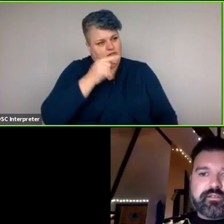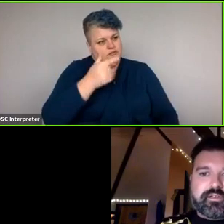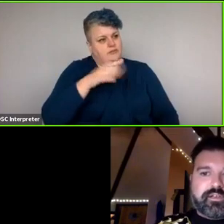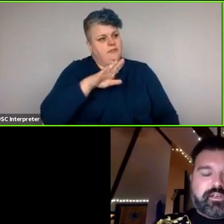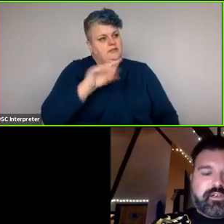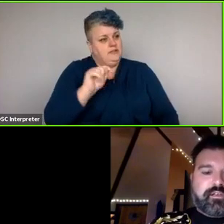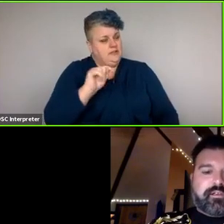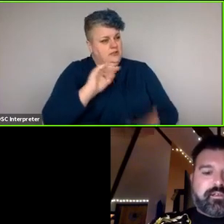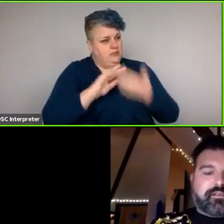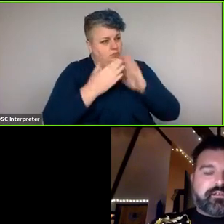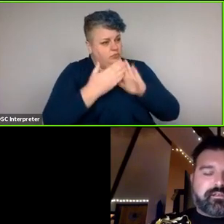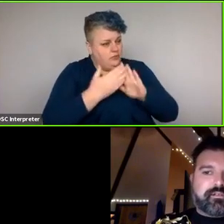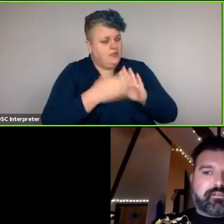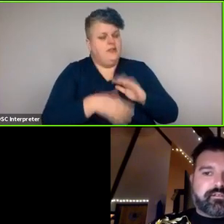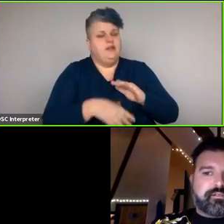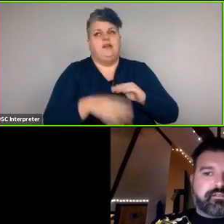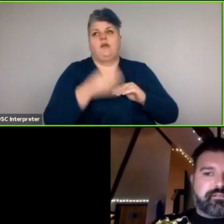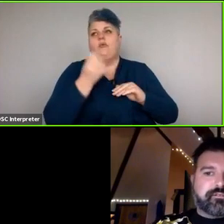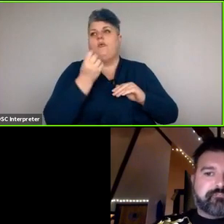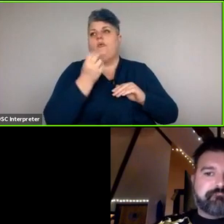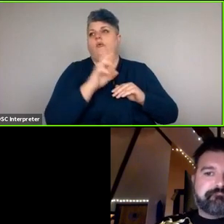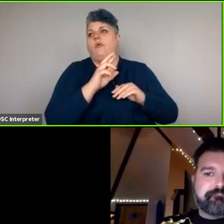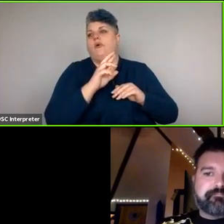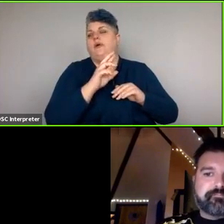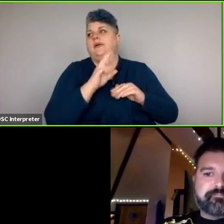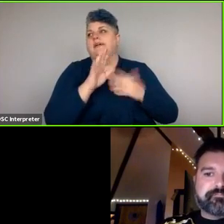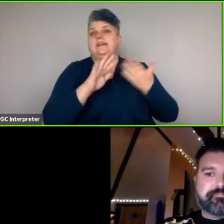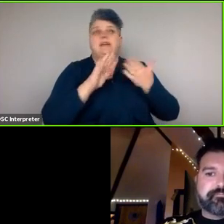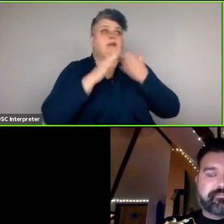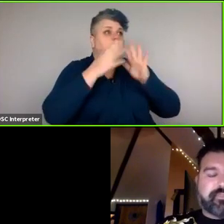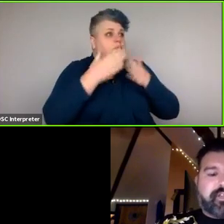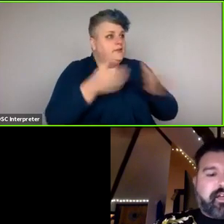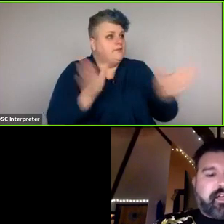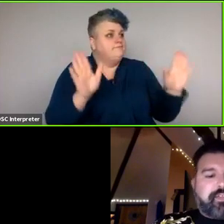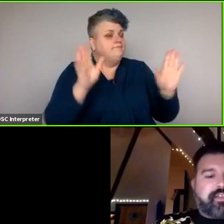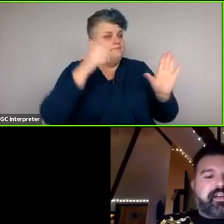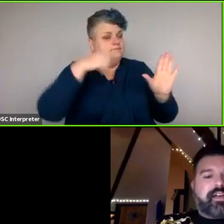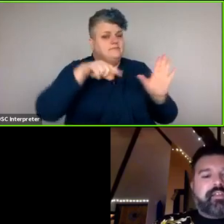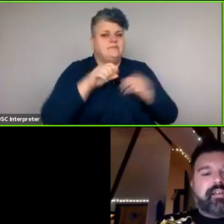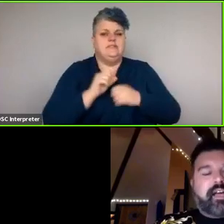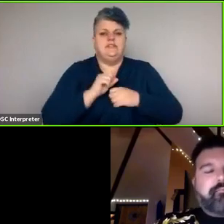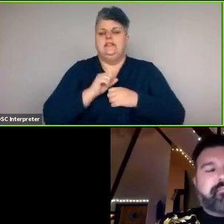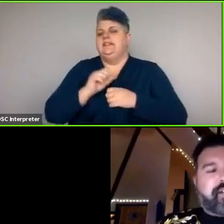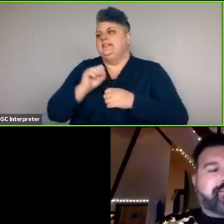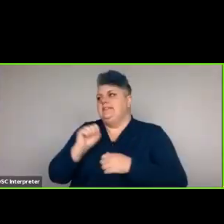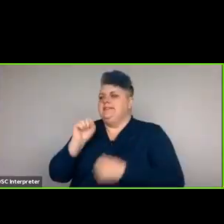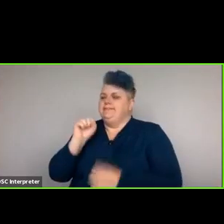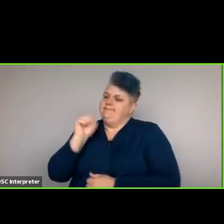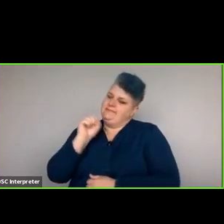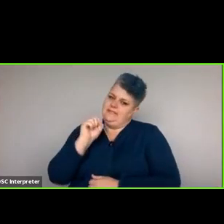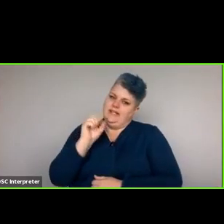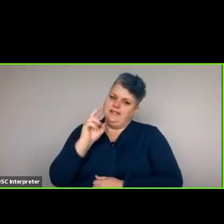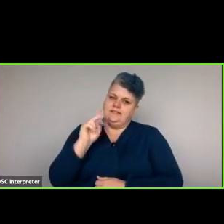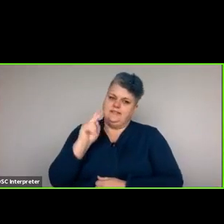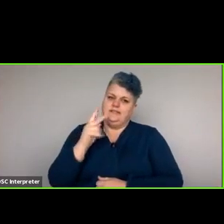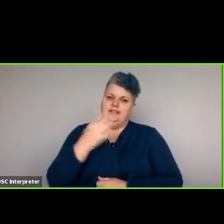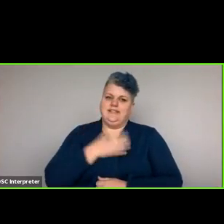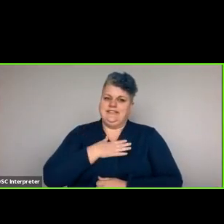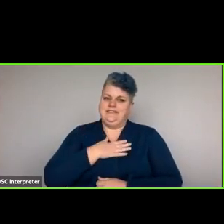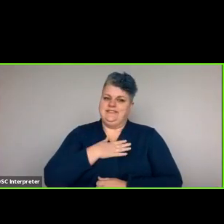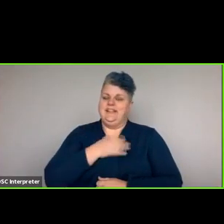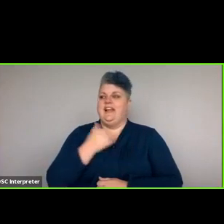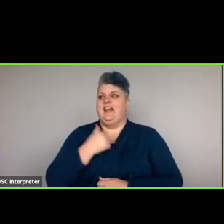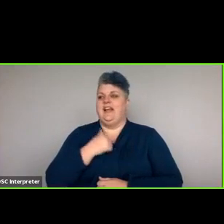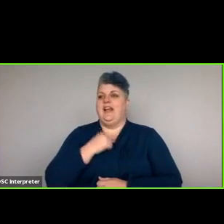community or community in general? Yeah, I mean, this is something that always,